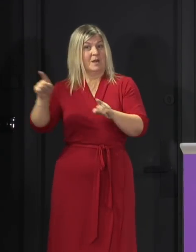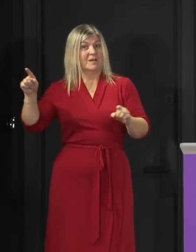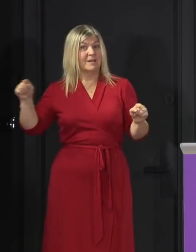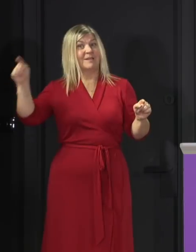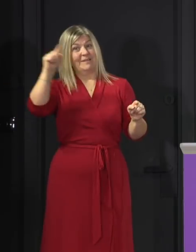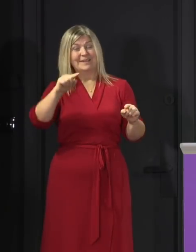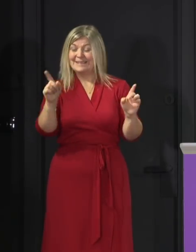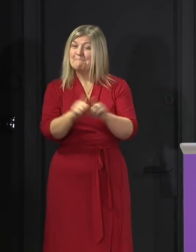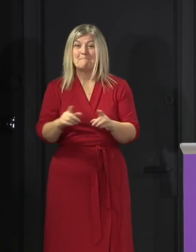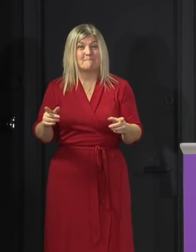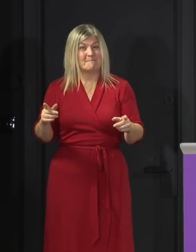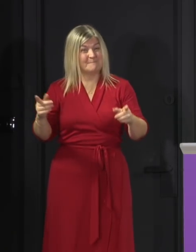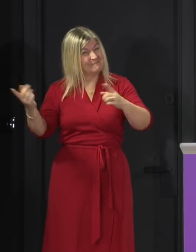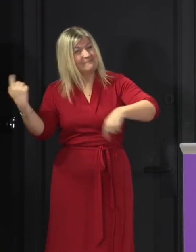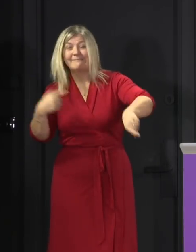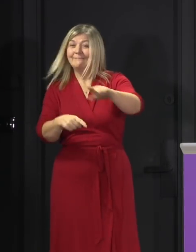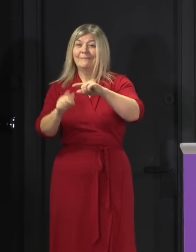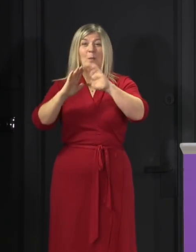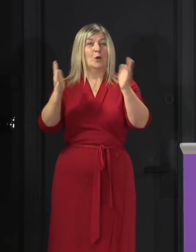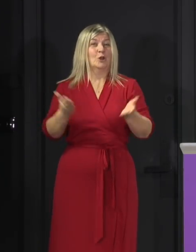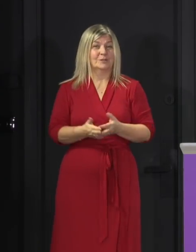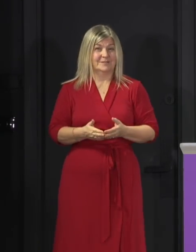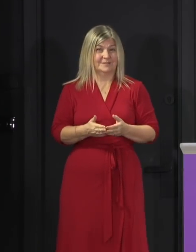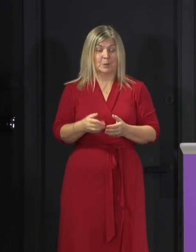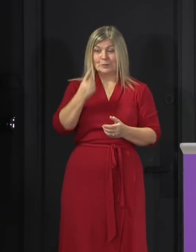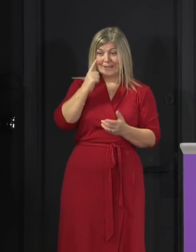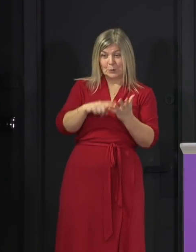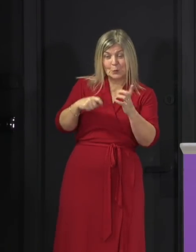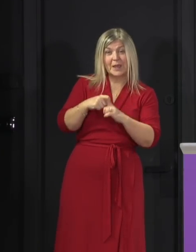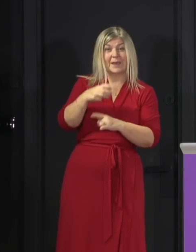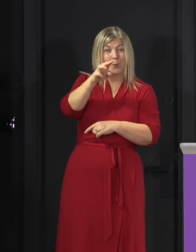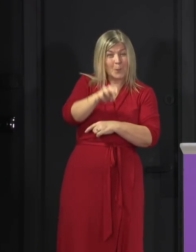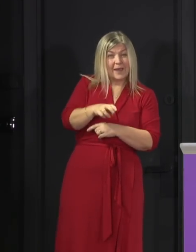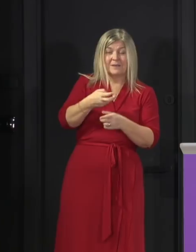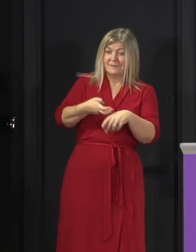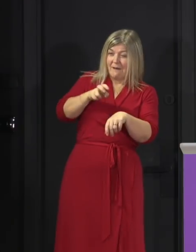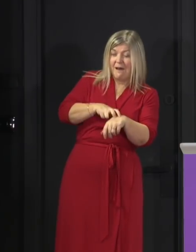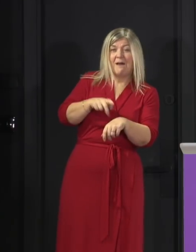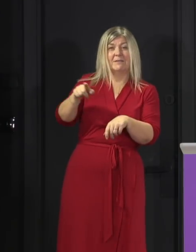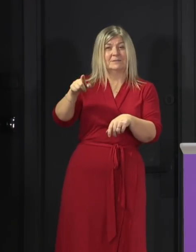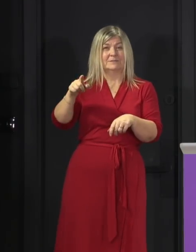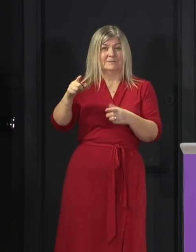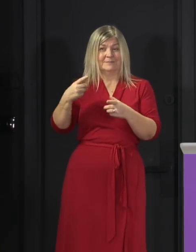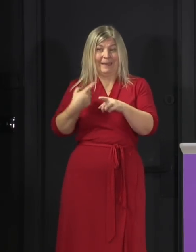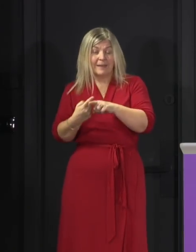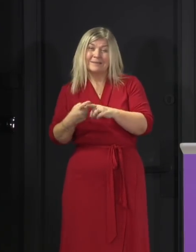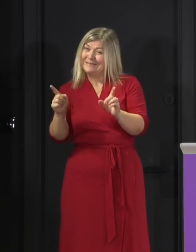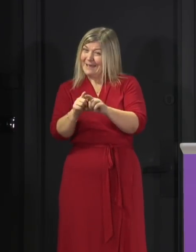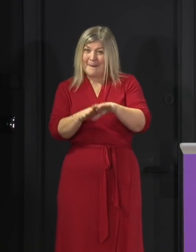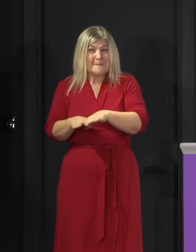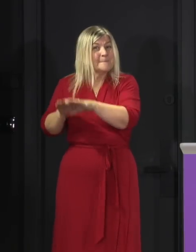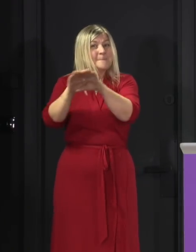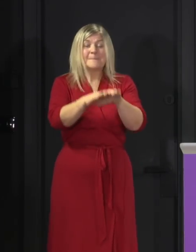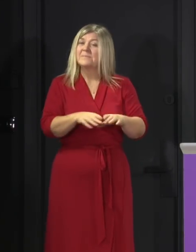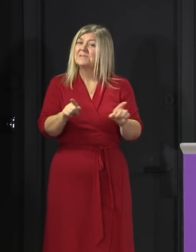the implications of it for people in all parts of the UK as well as across the rest of the world. So tough though it is, it's in the interest of all